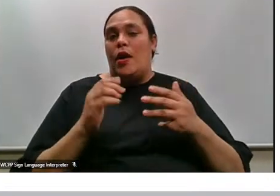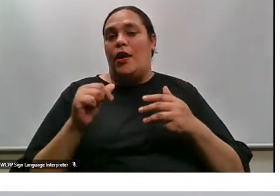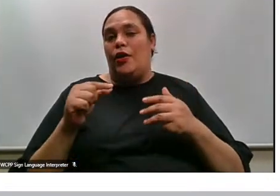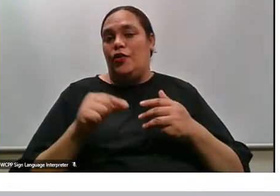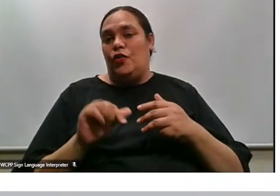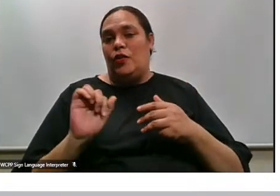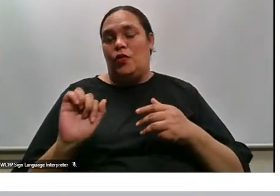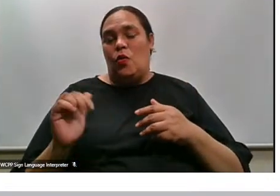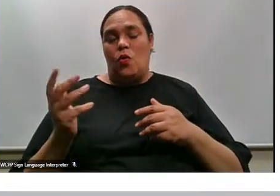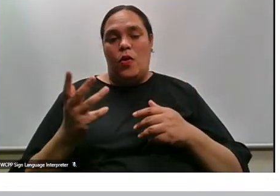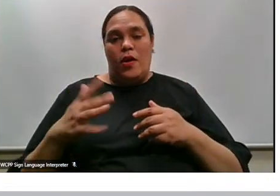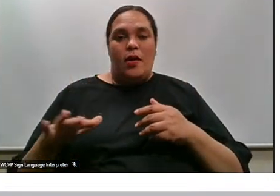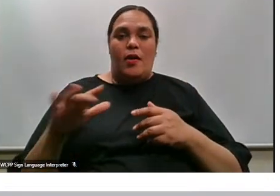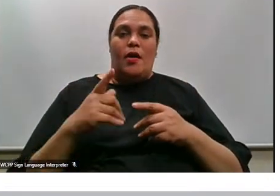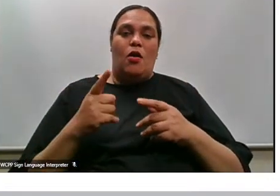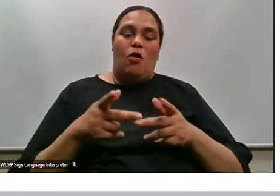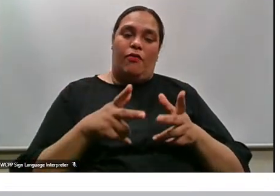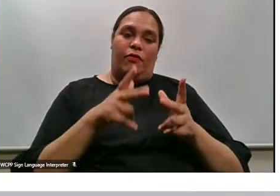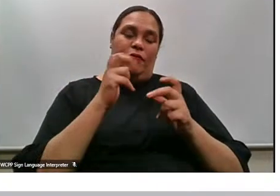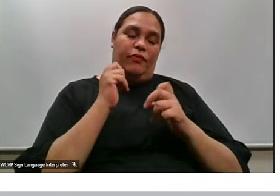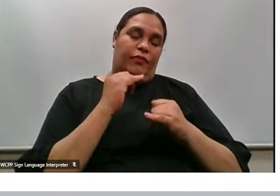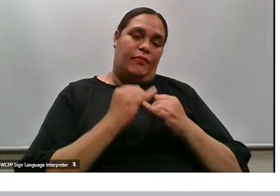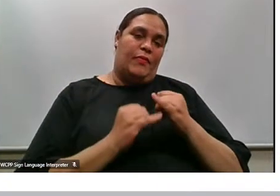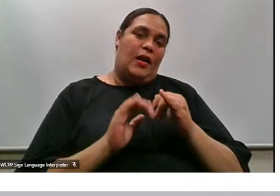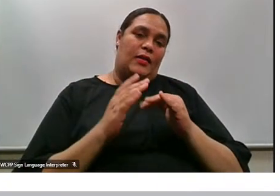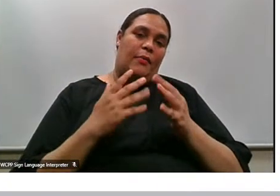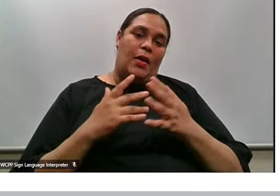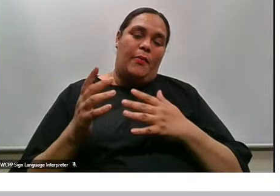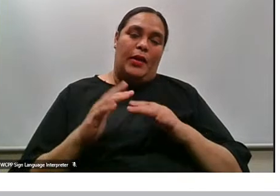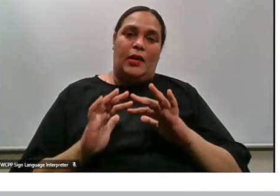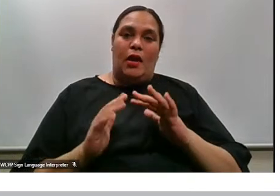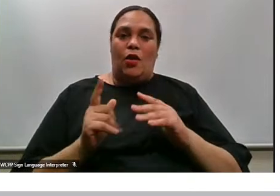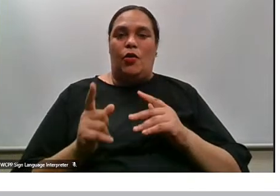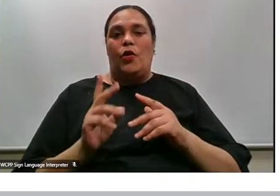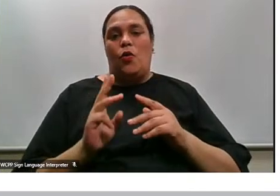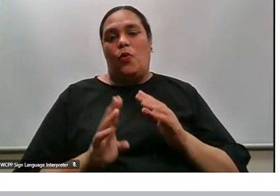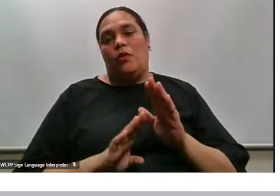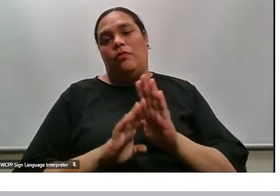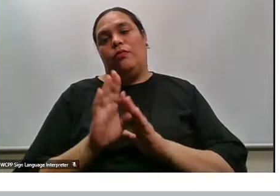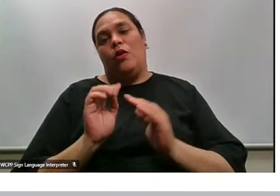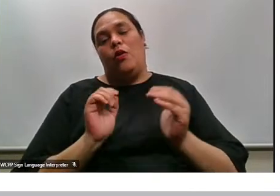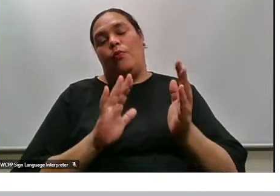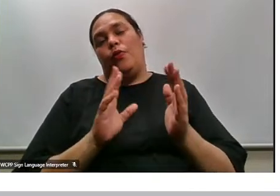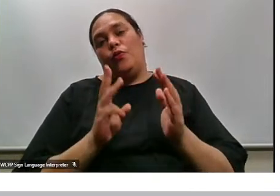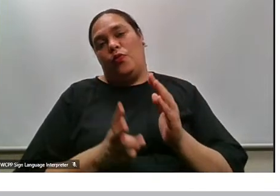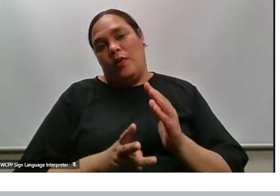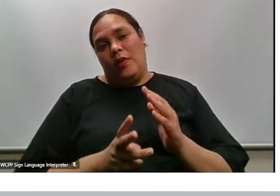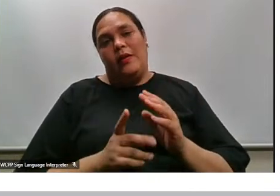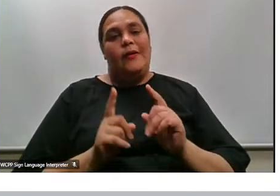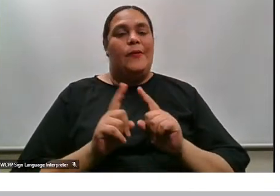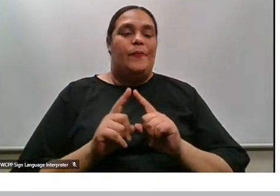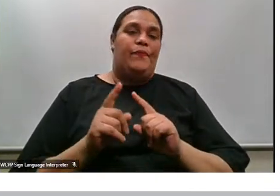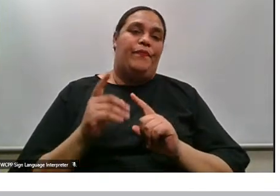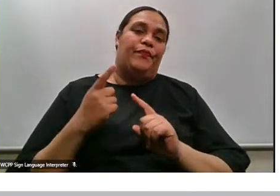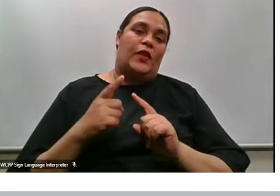is in terms of the interpretation and how the matter is going to be approached. And